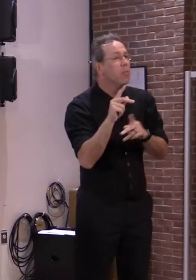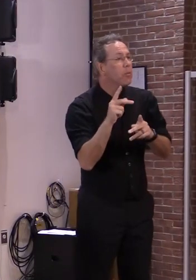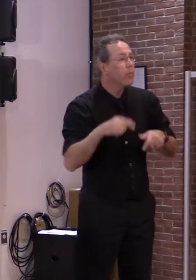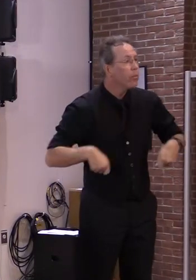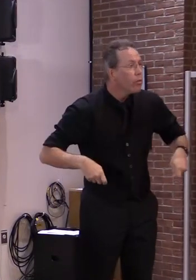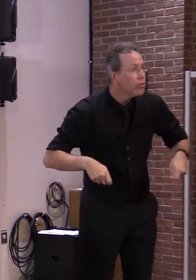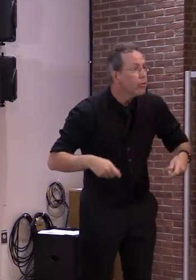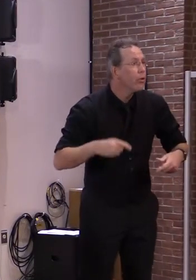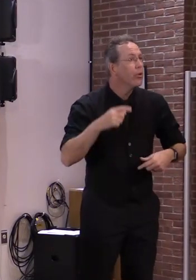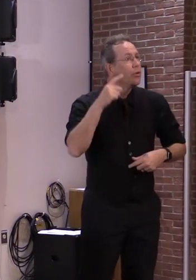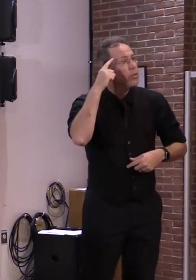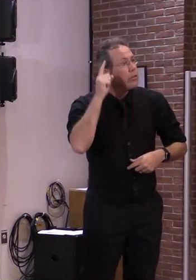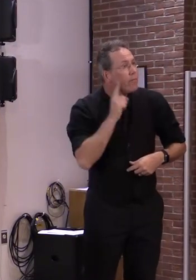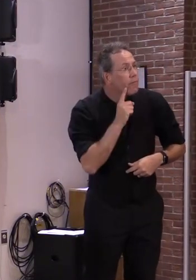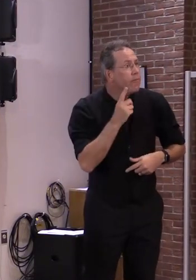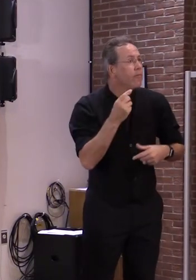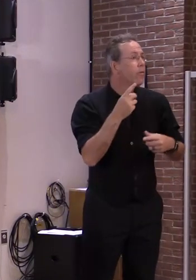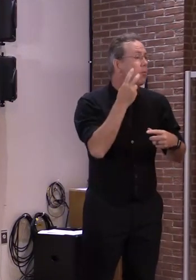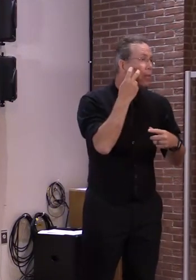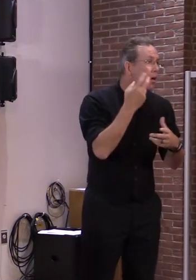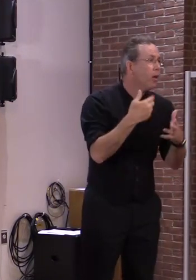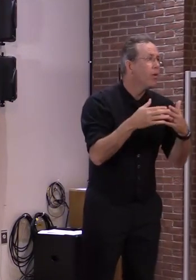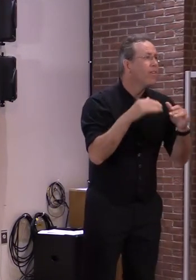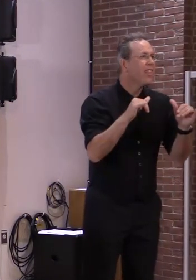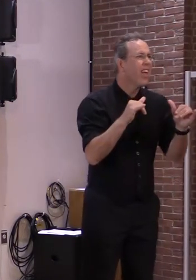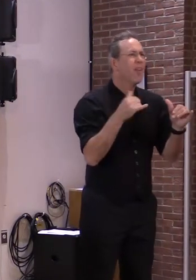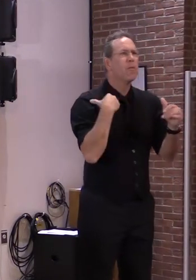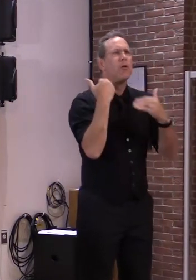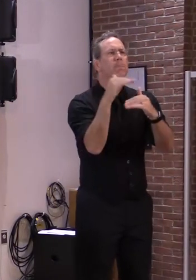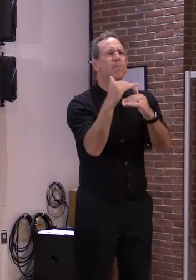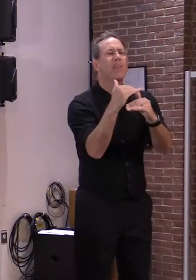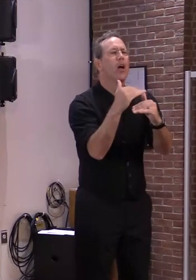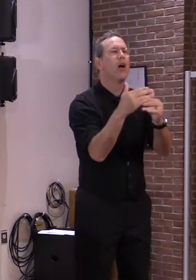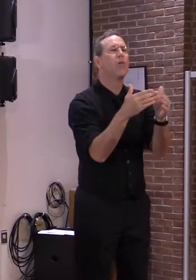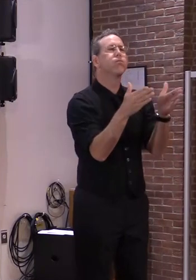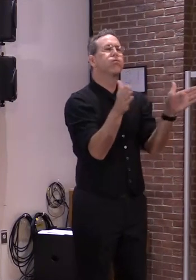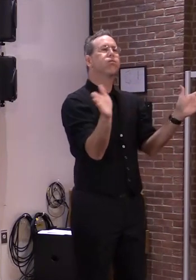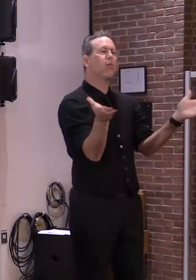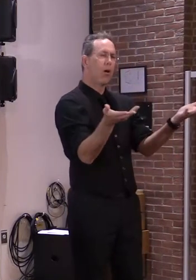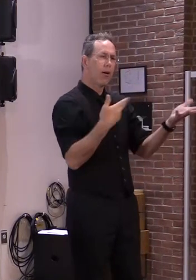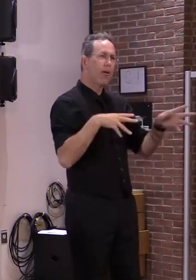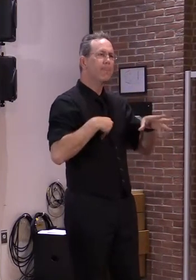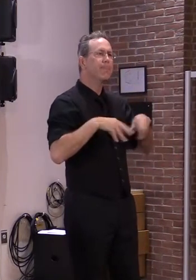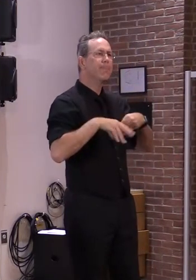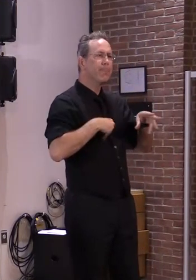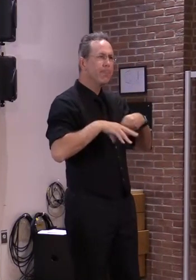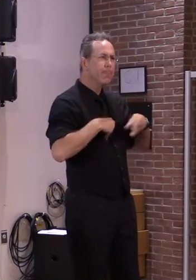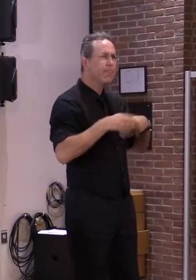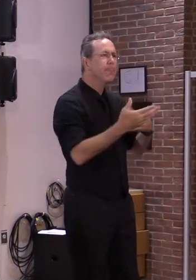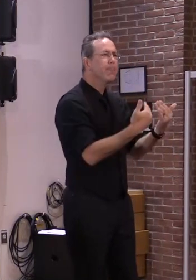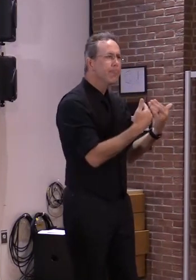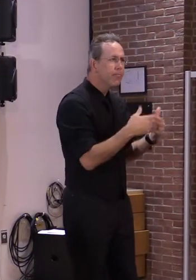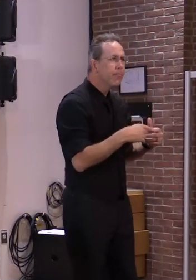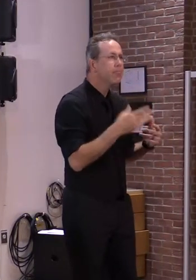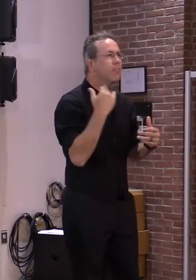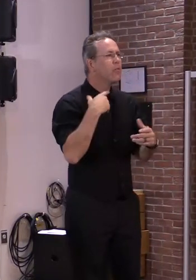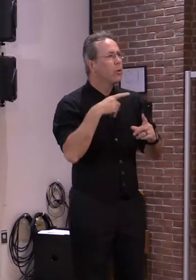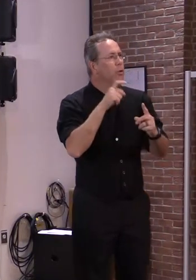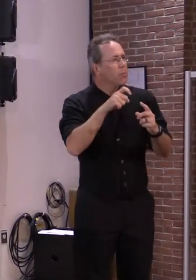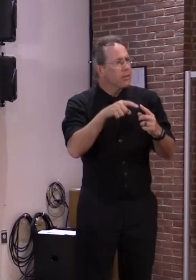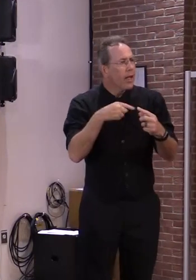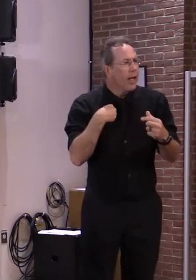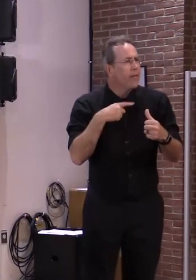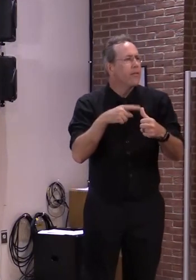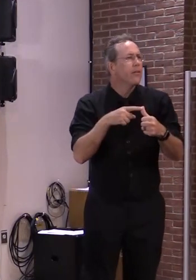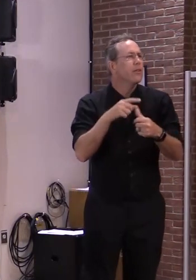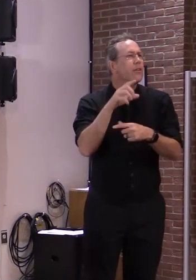pre-pandemic, and it mostly associated with, were you receiving Social Security disability? Were you receiving veterans disability or